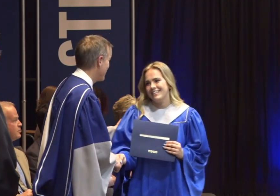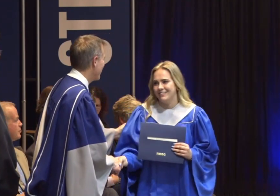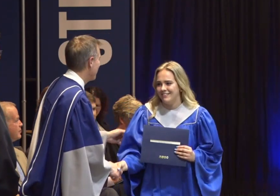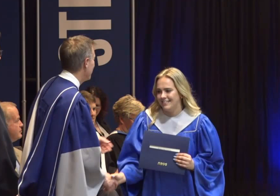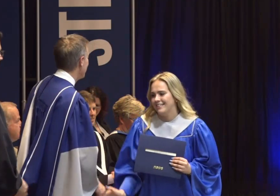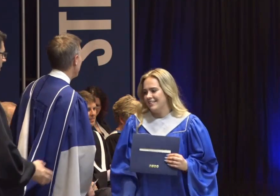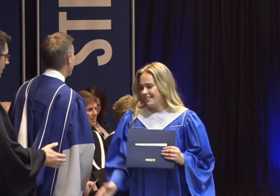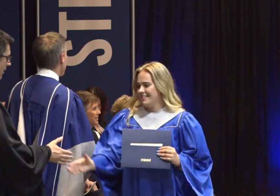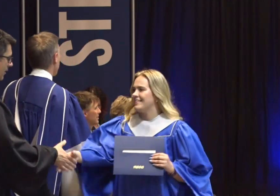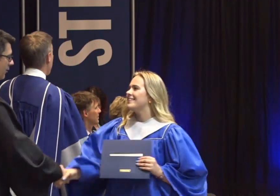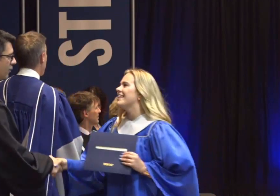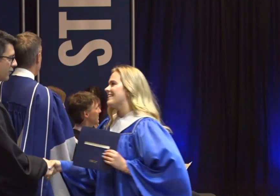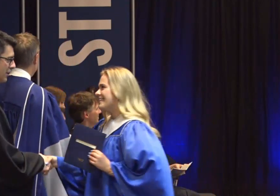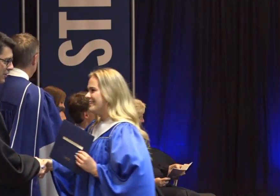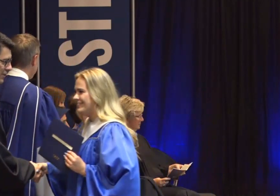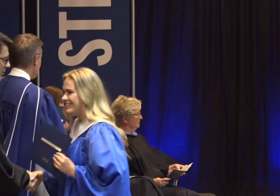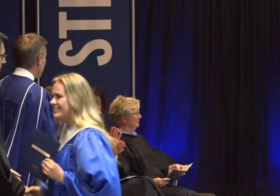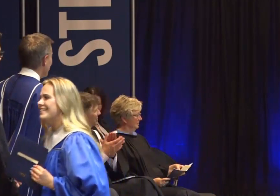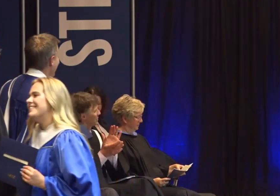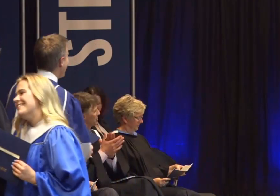Kimberly Dagley, honors.